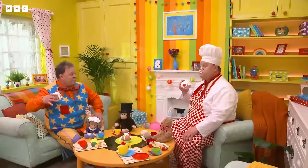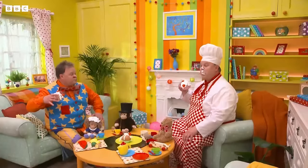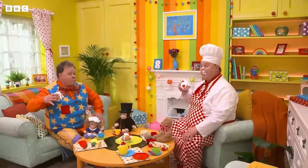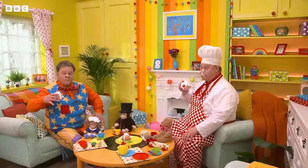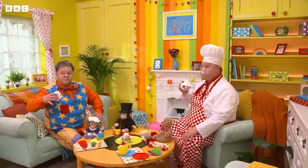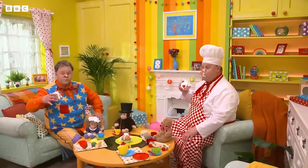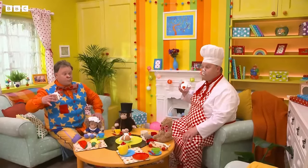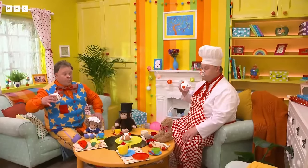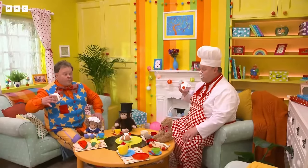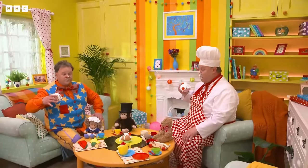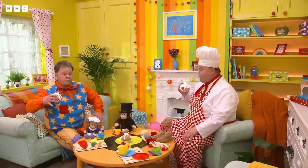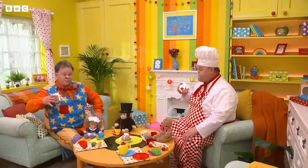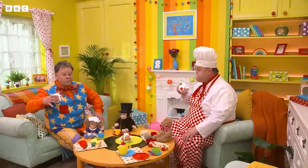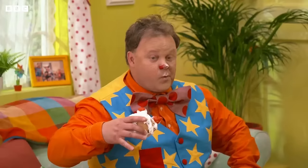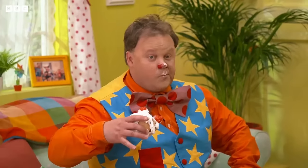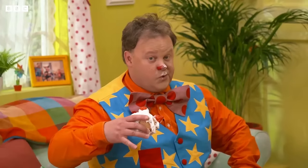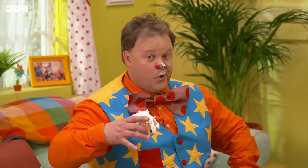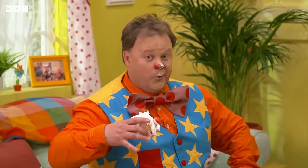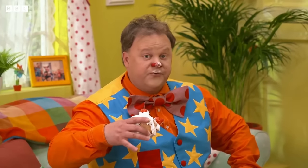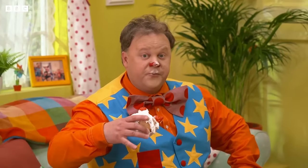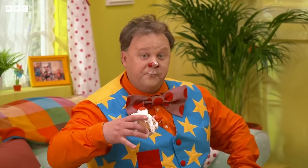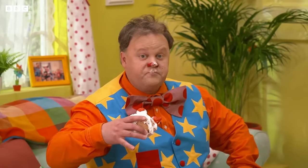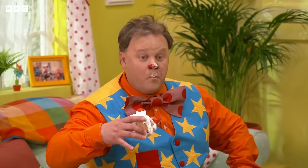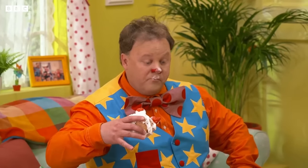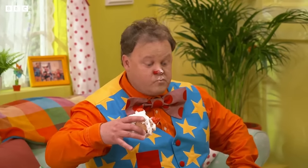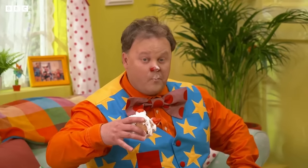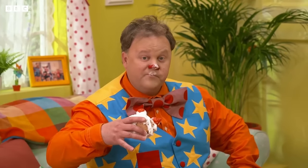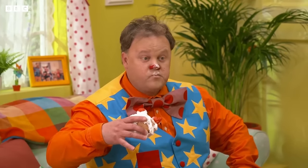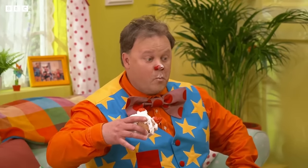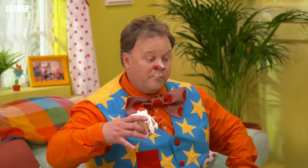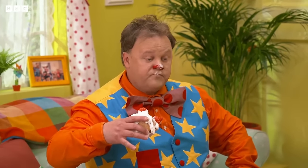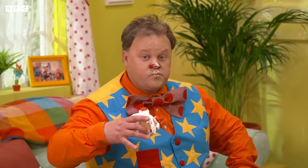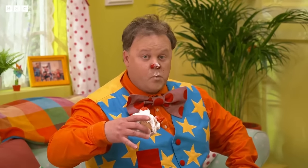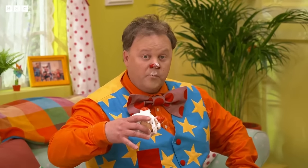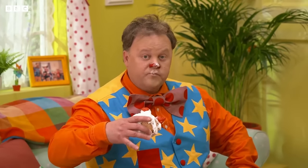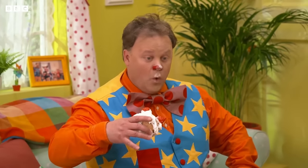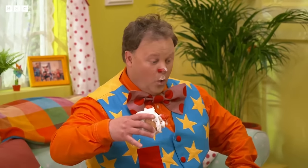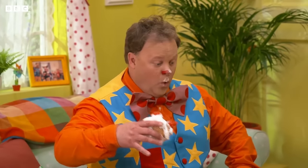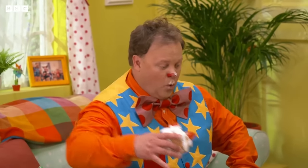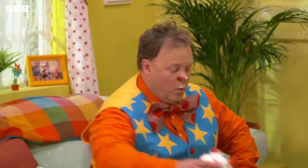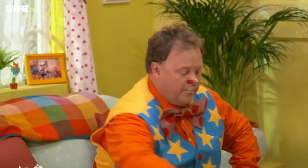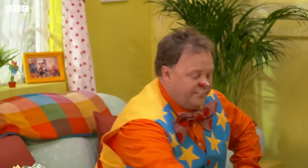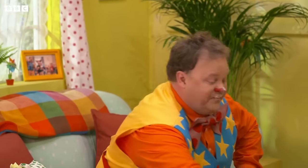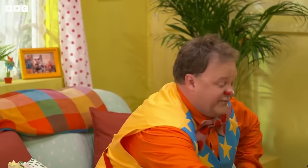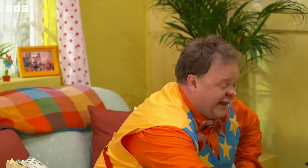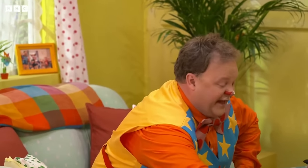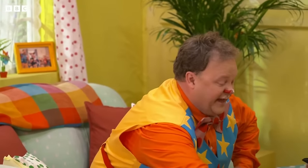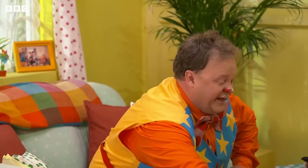Mr. Tumble? Yes? Can you show us the sign for cake? Ooh.